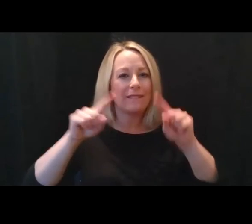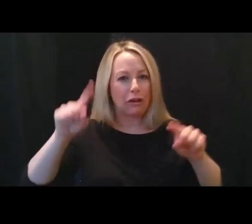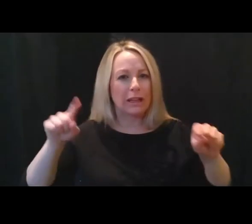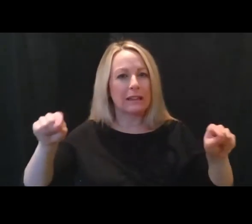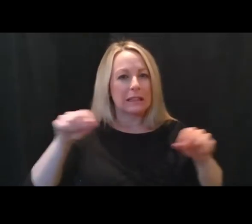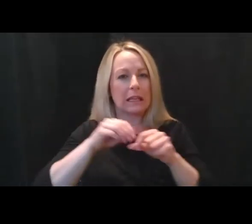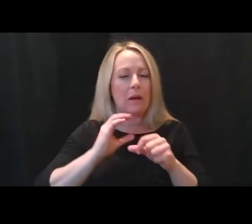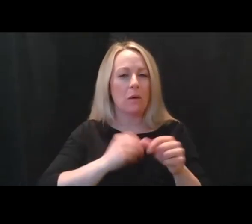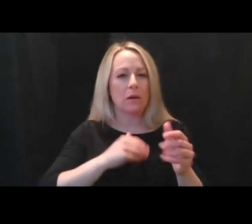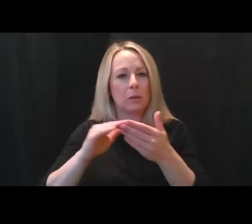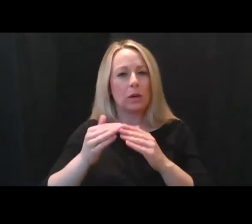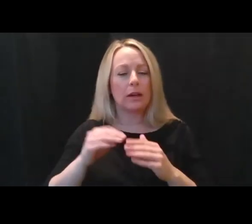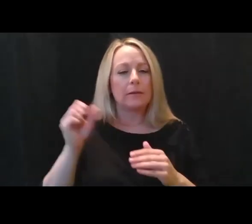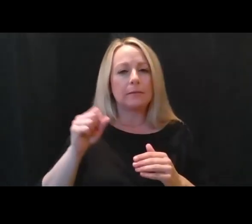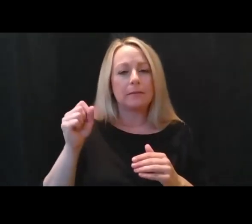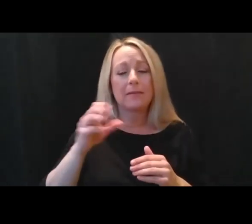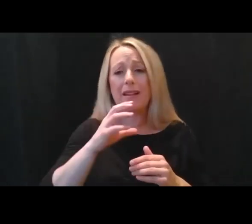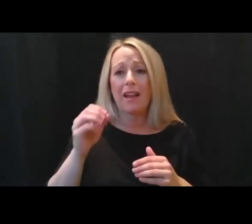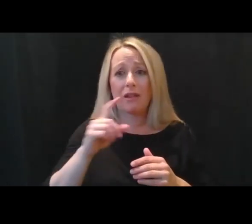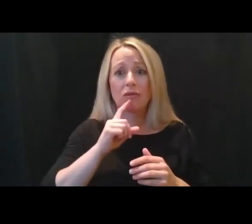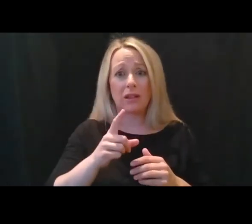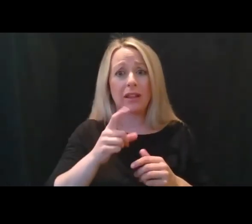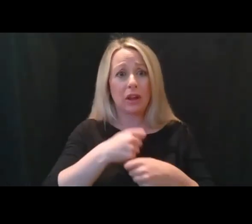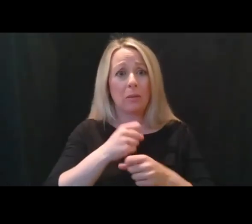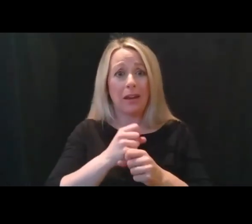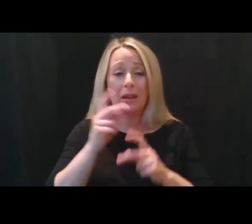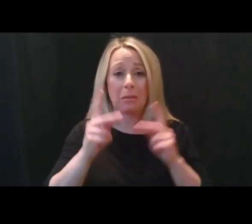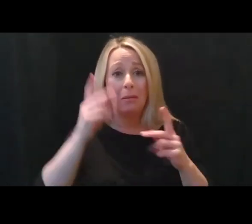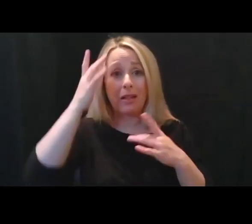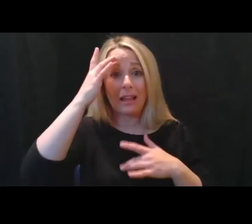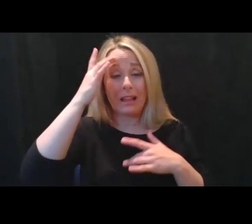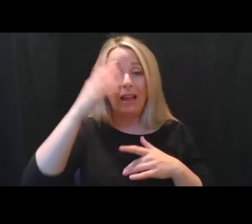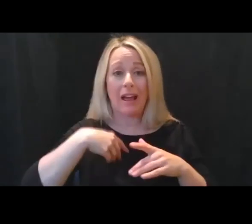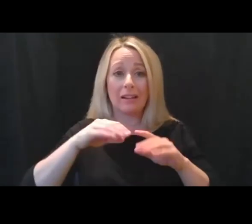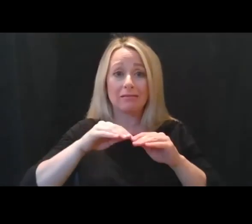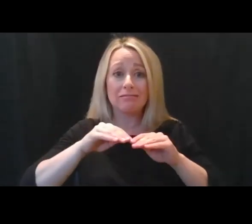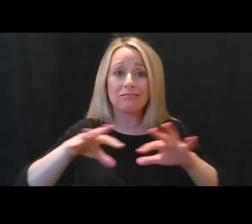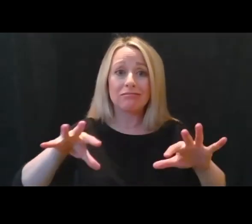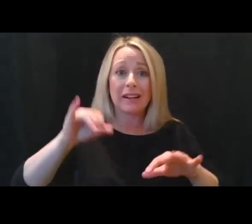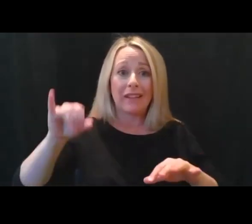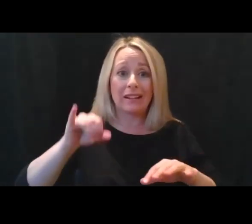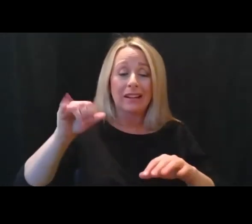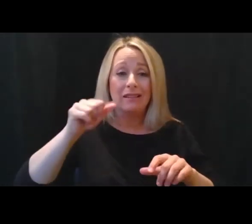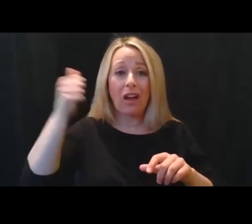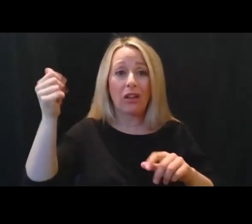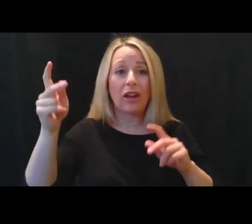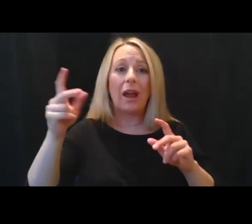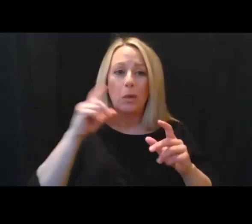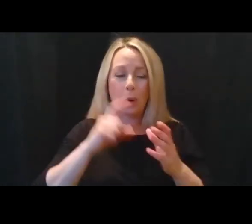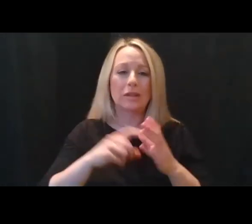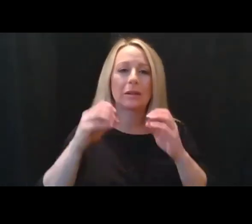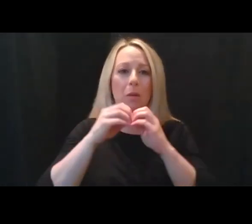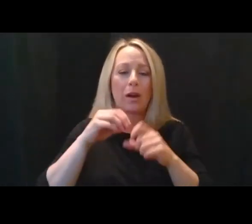well. And again, they are making people ill and infecting others. And we are seeing that in younger